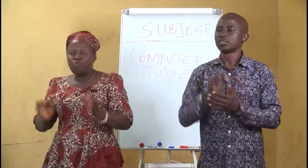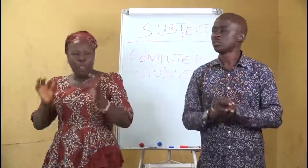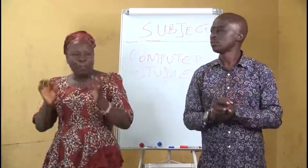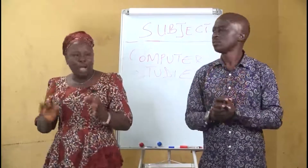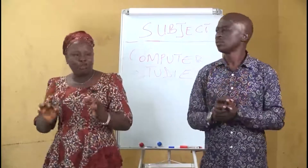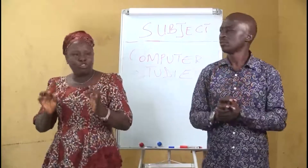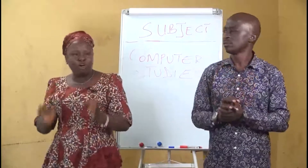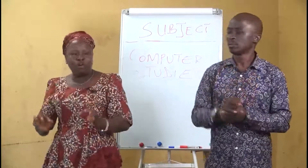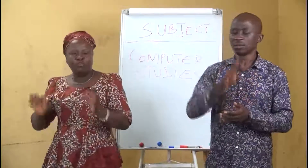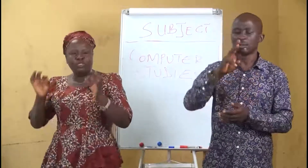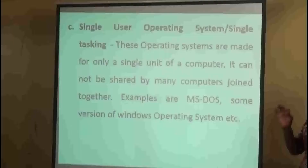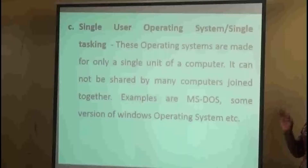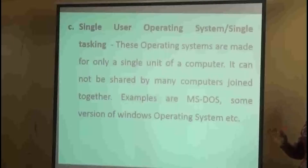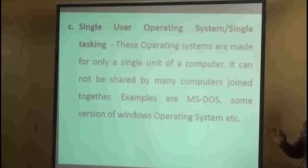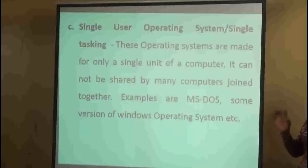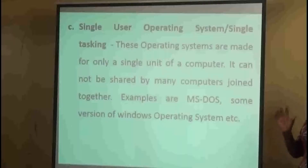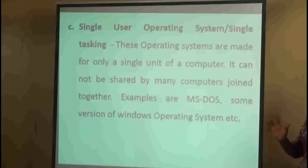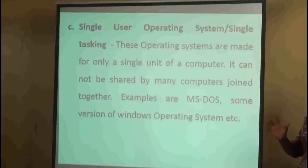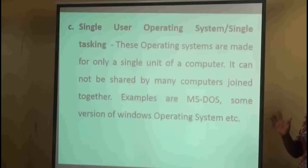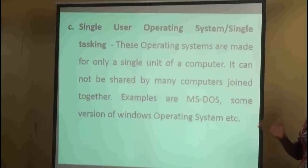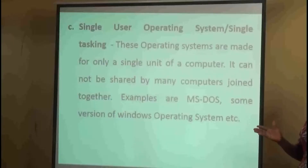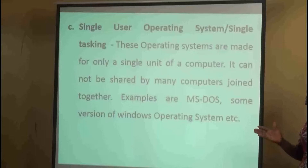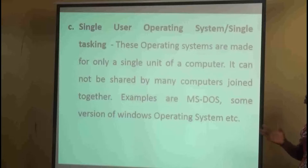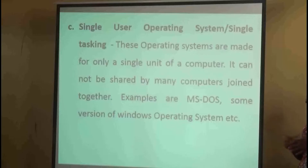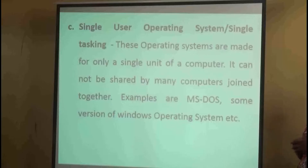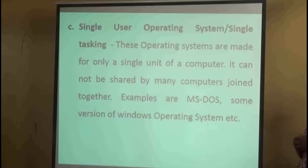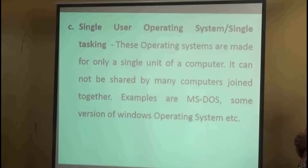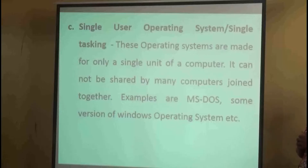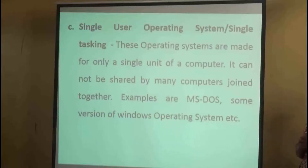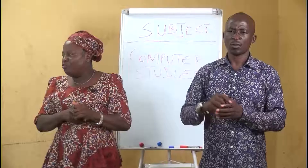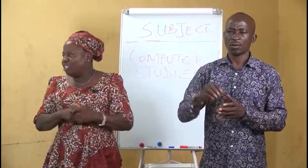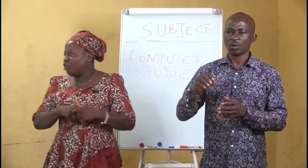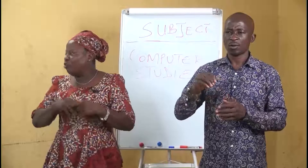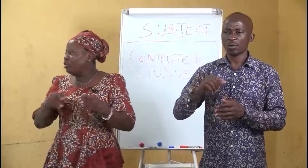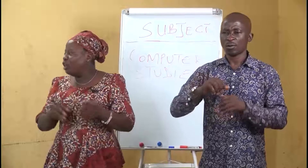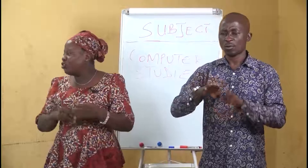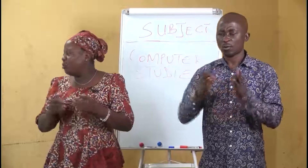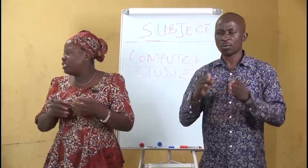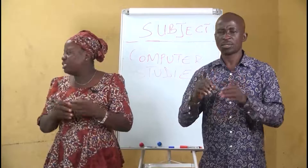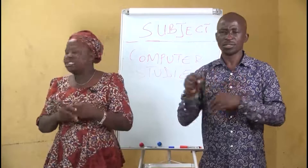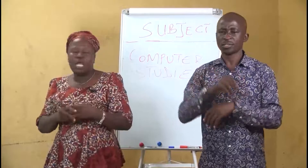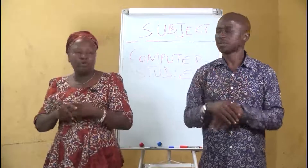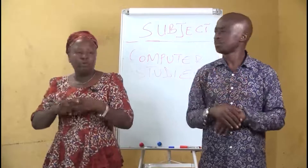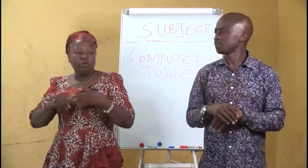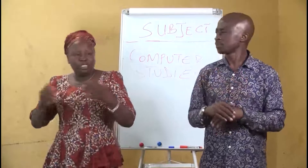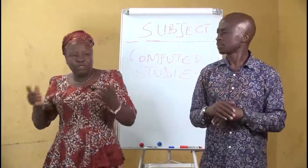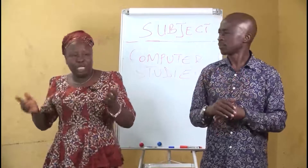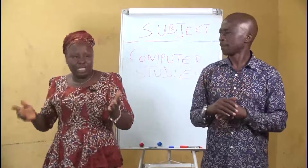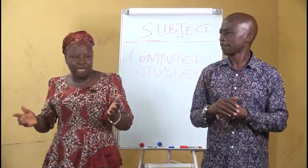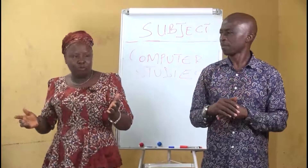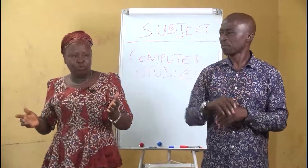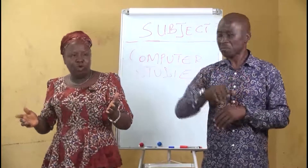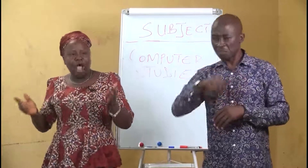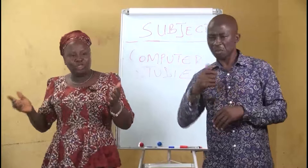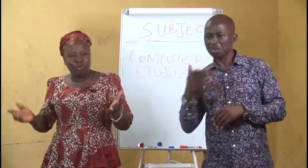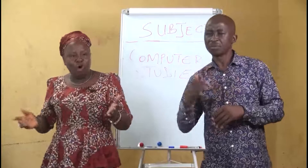is Microsoft DIX operating system. Some version of Windows operating system is another